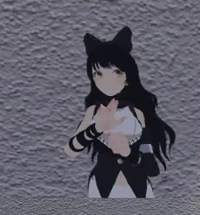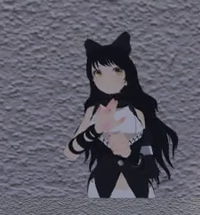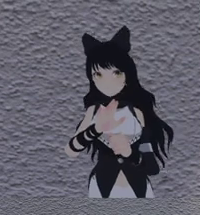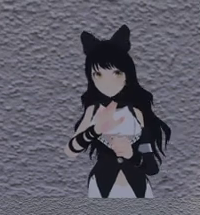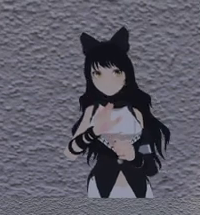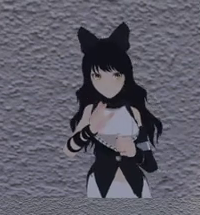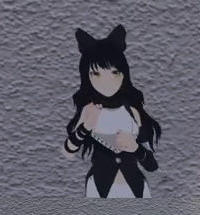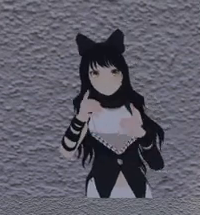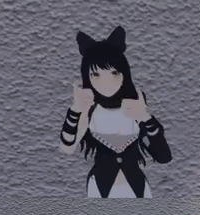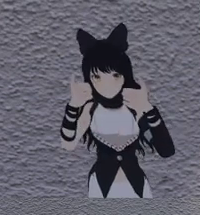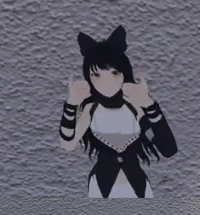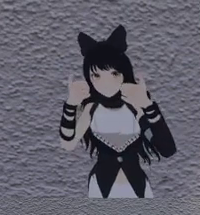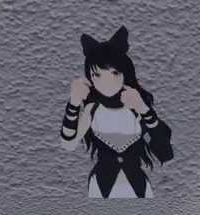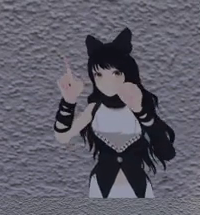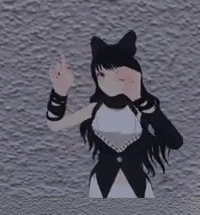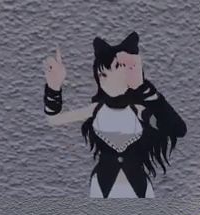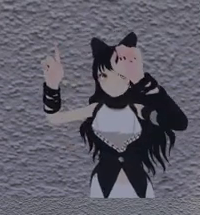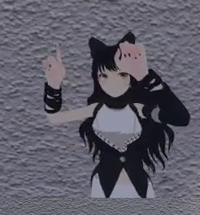Promise.